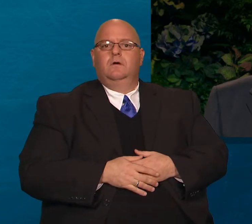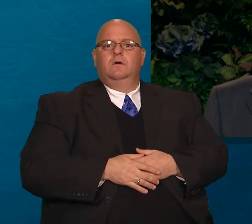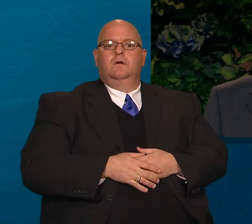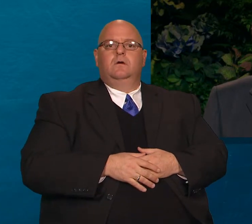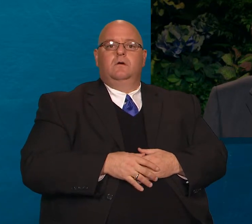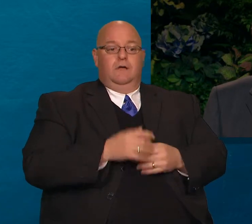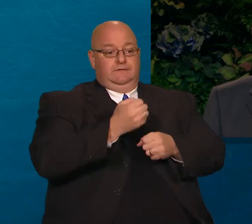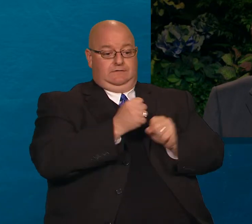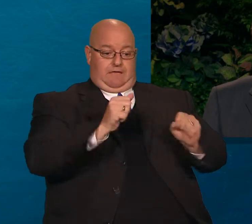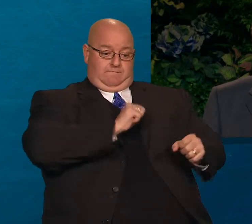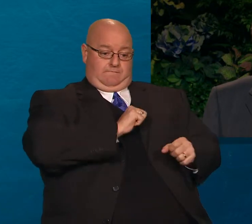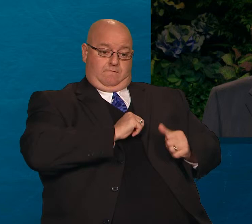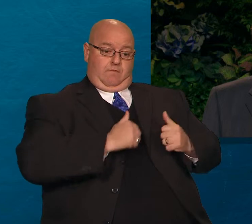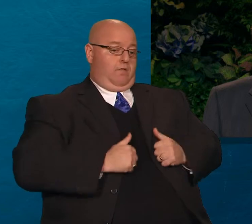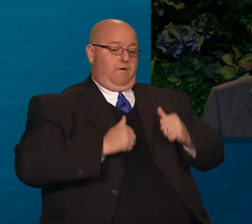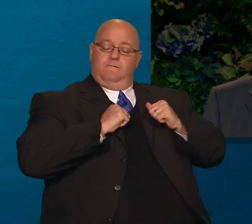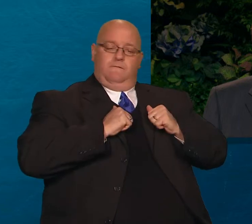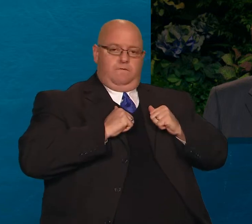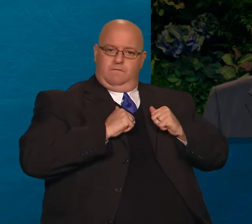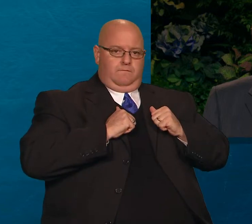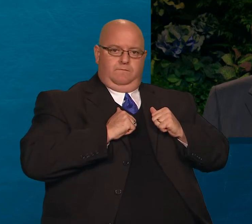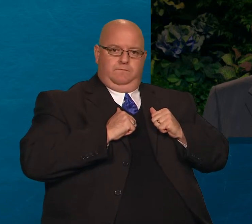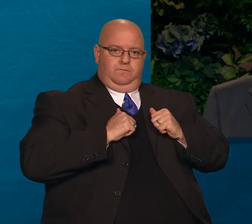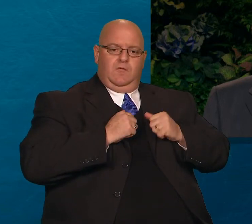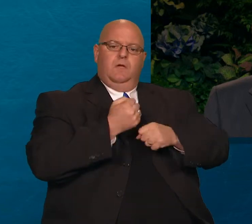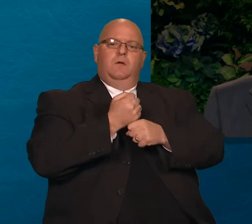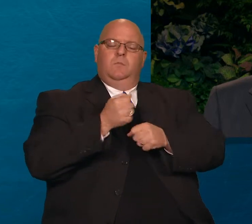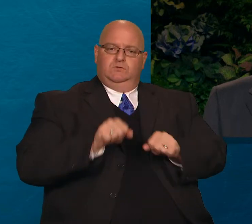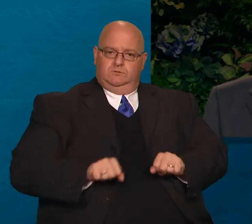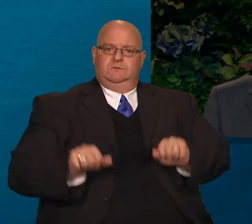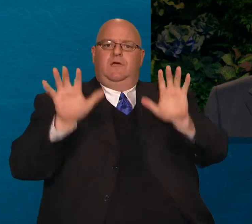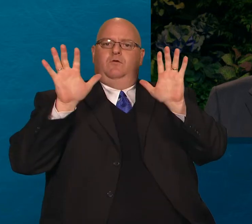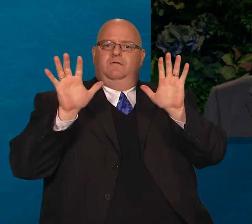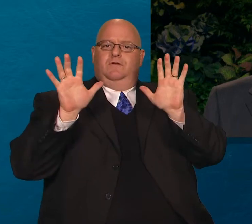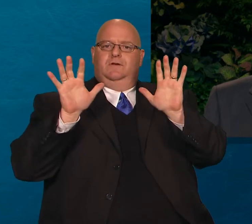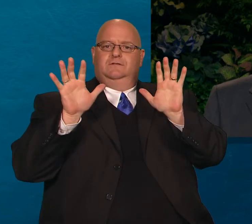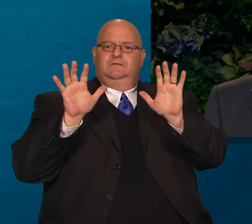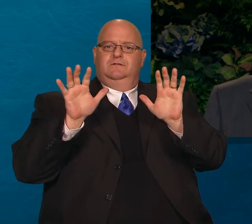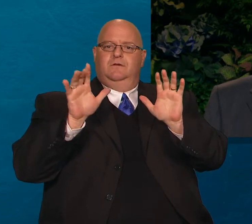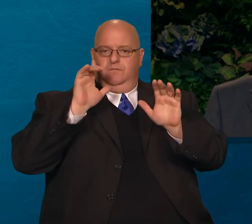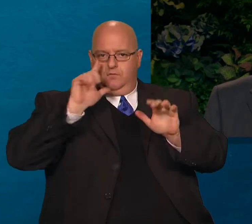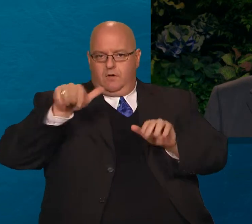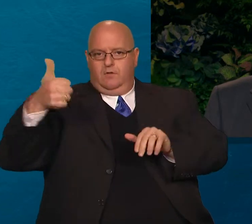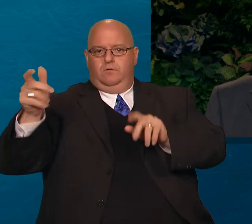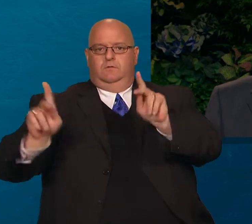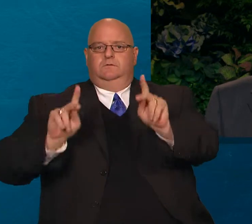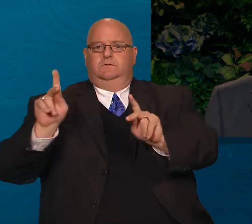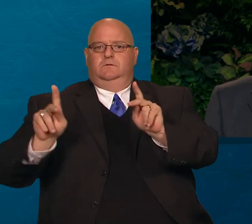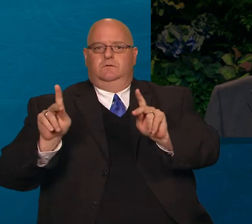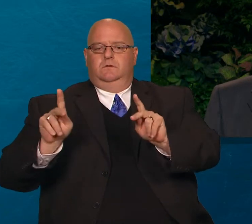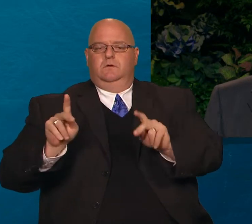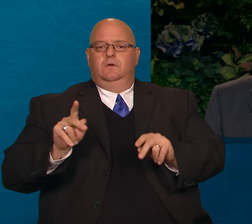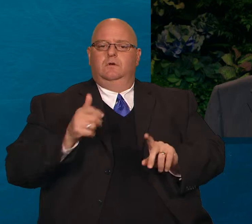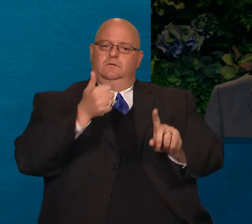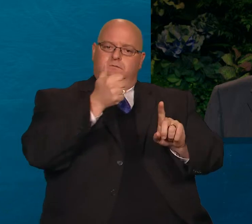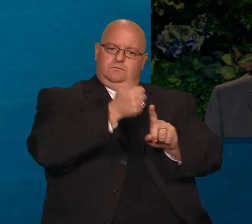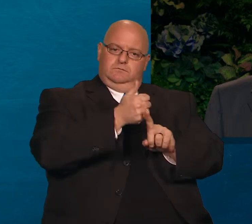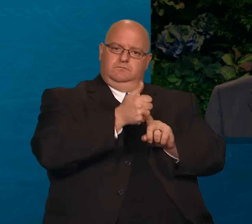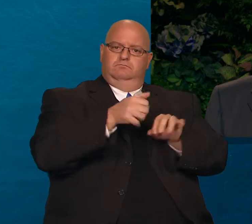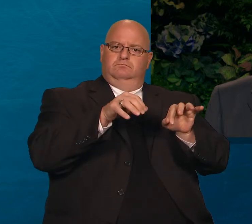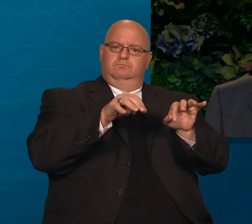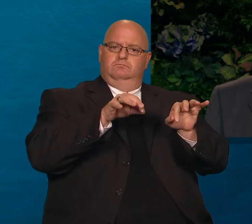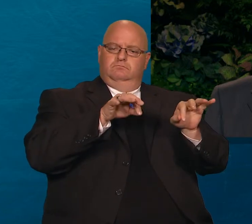to save his life, but to sacrifice it for others. He